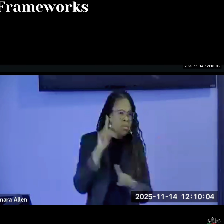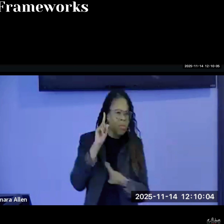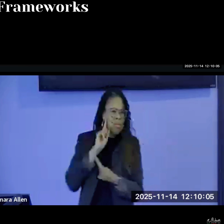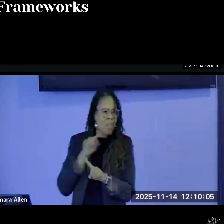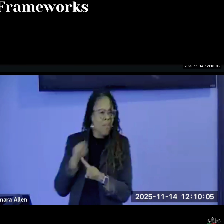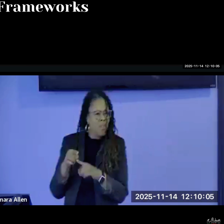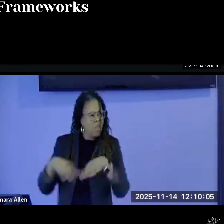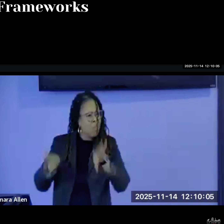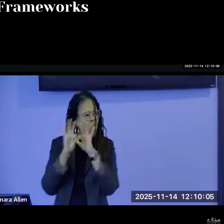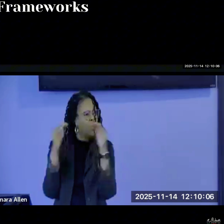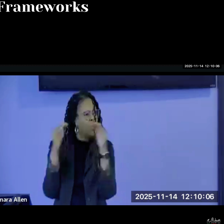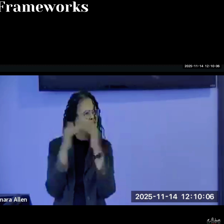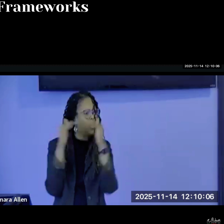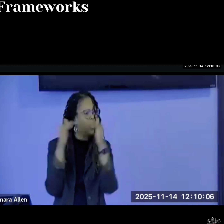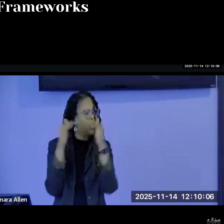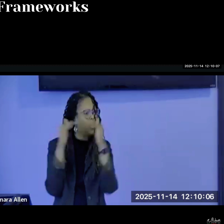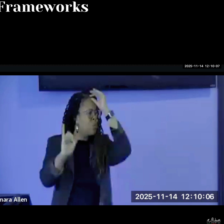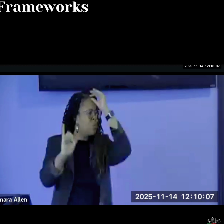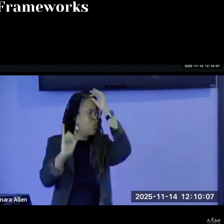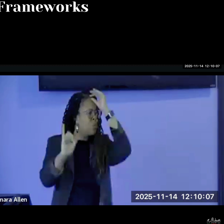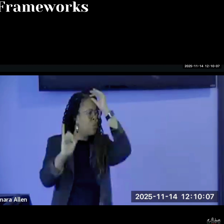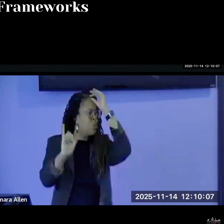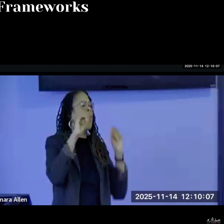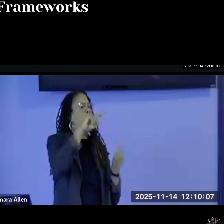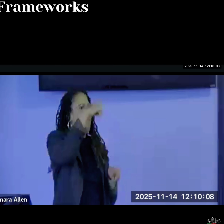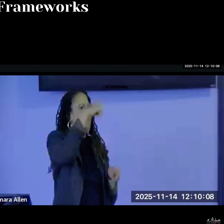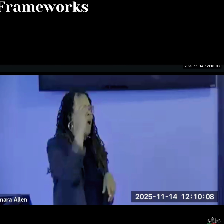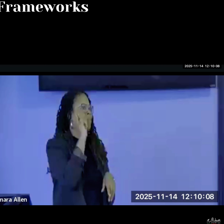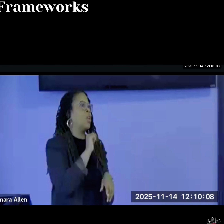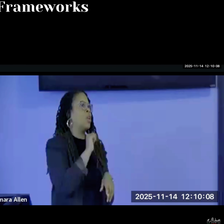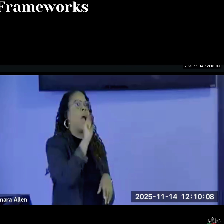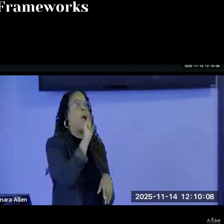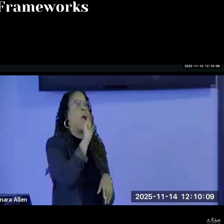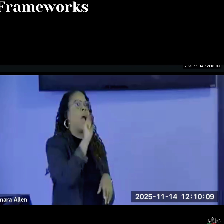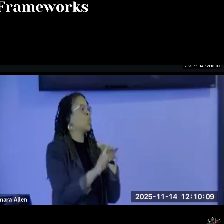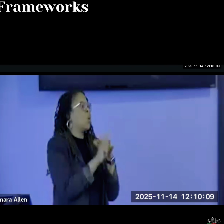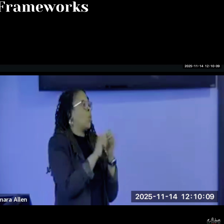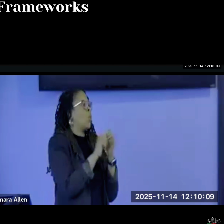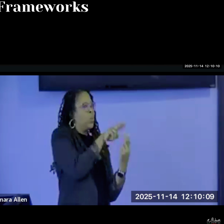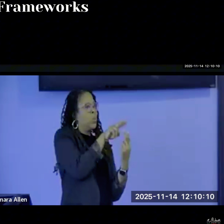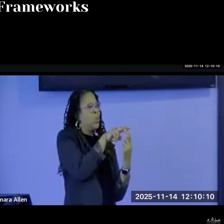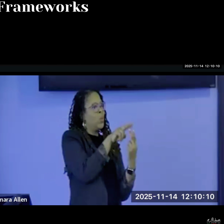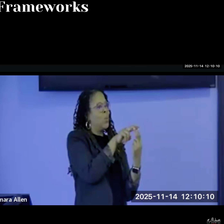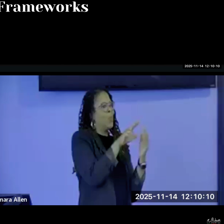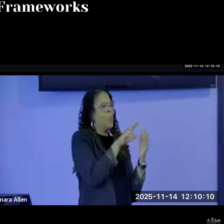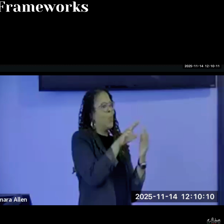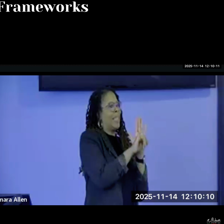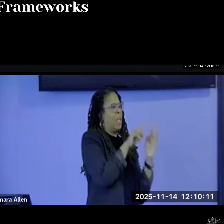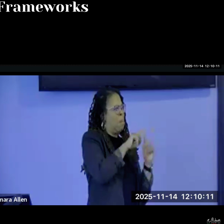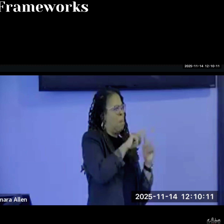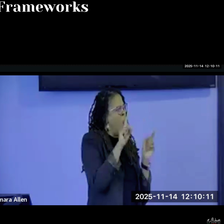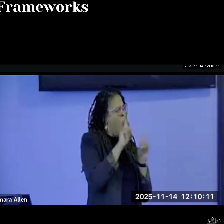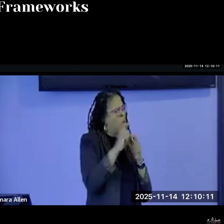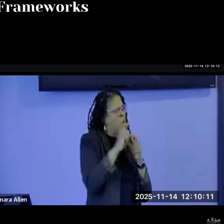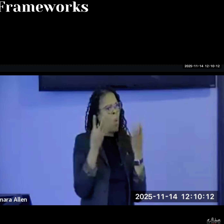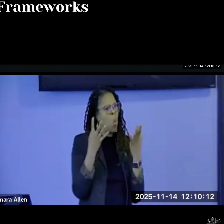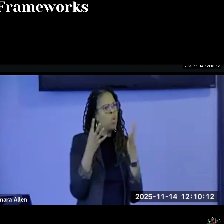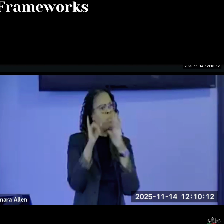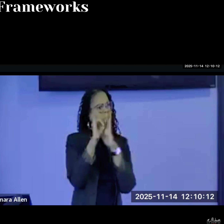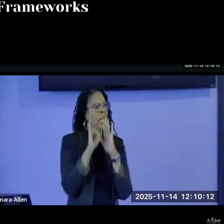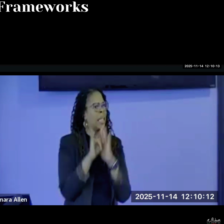experiences, and we also have to be recognized as both Black and deaf. And we show up within